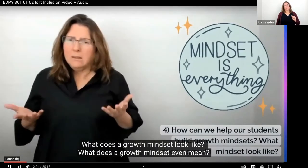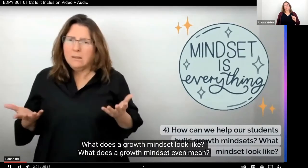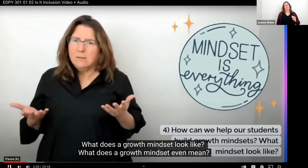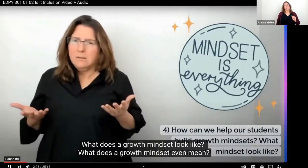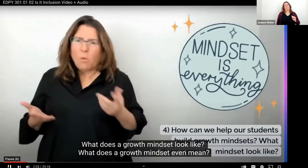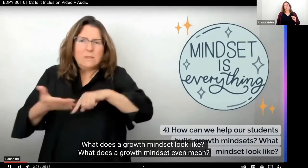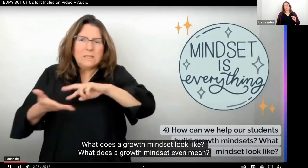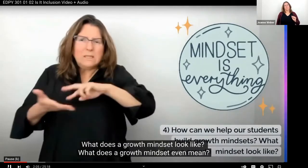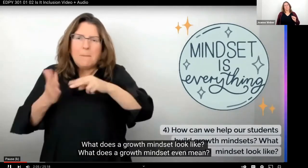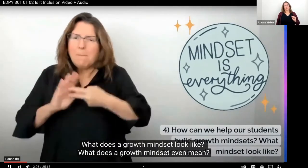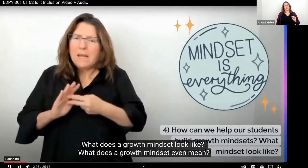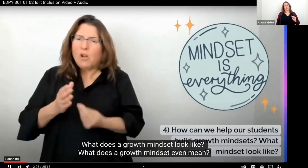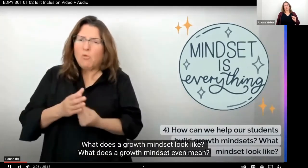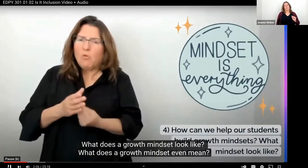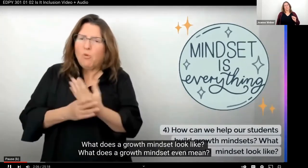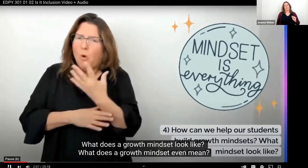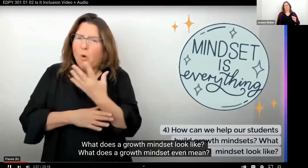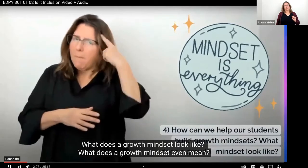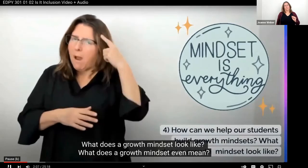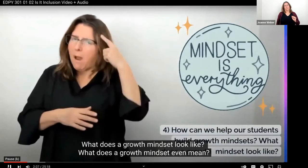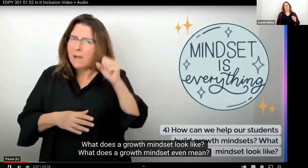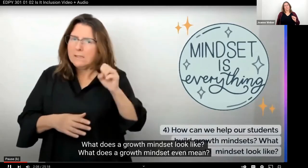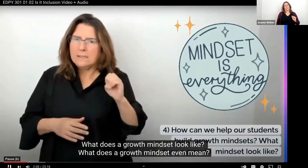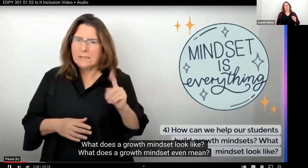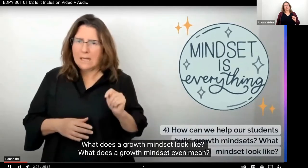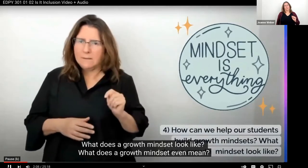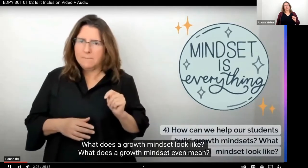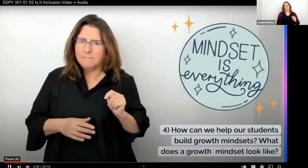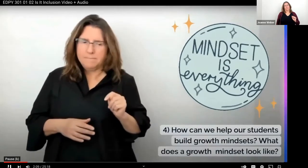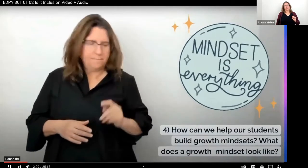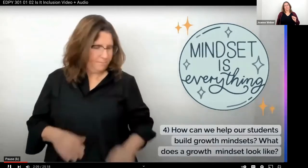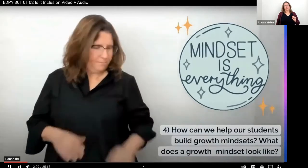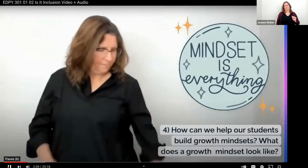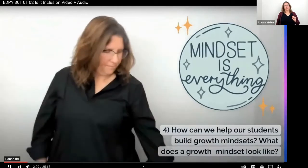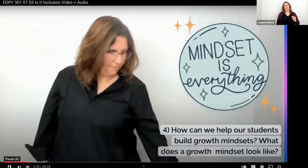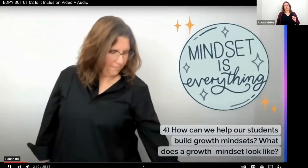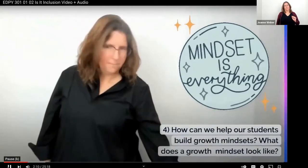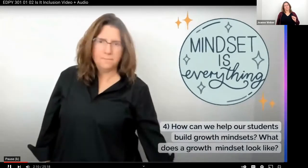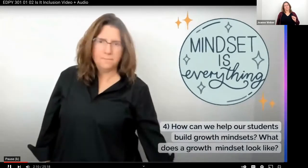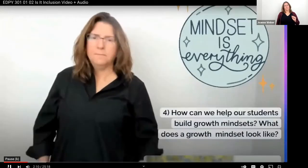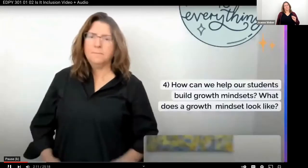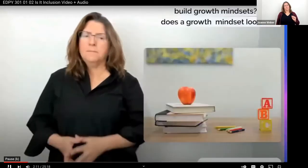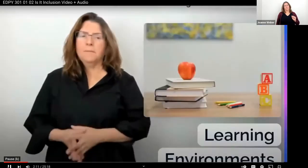like? What does a growth mindset even mean?